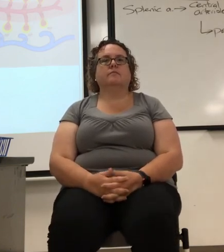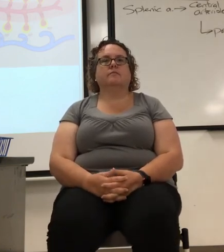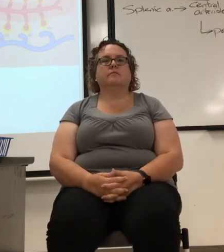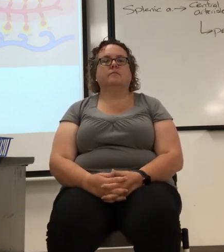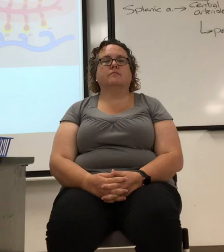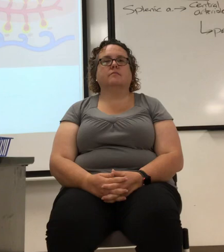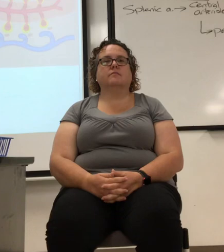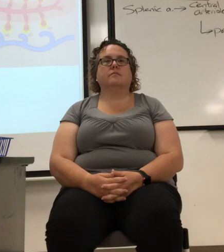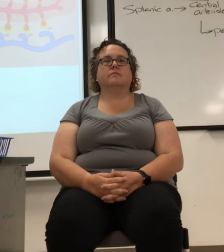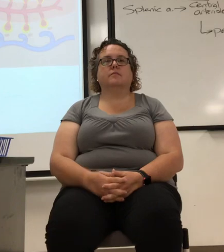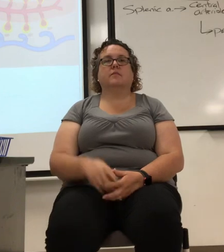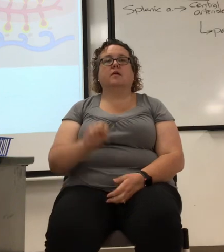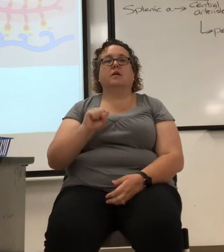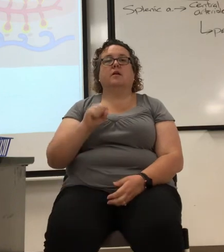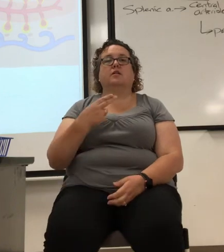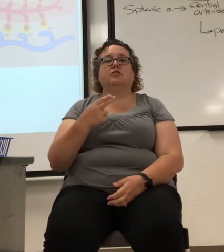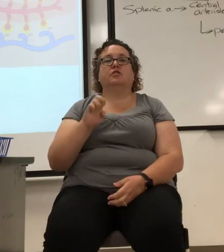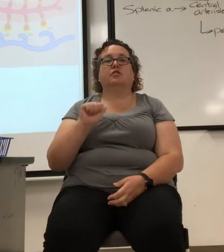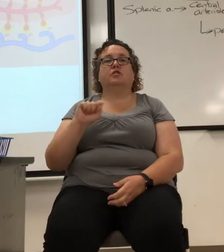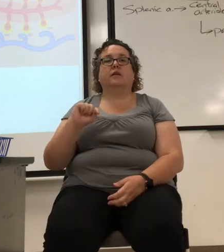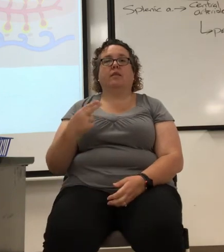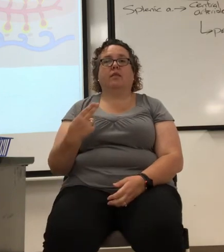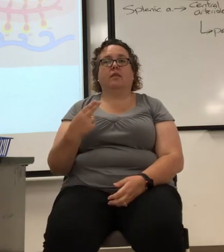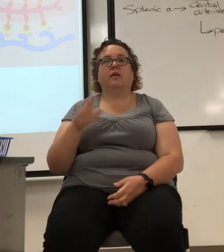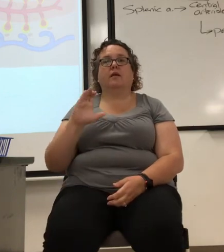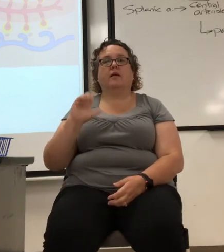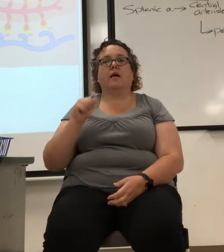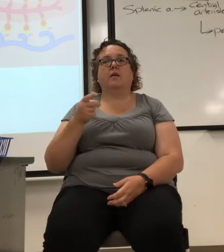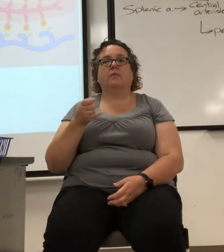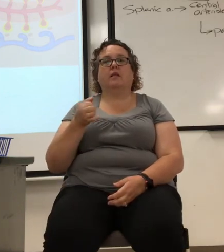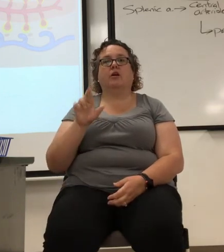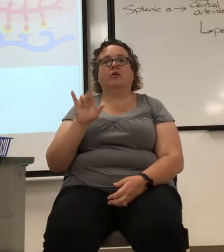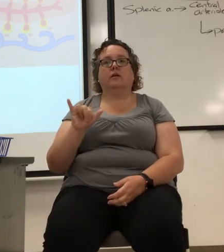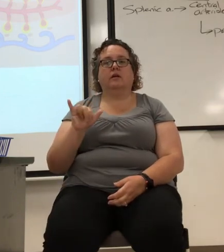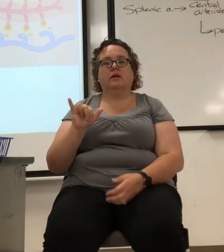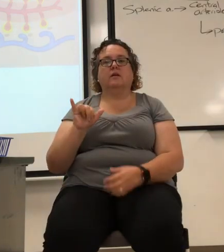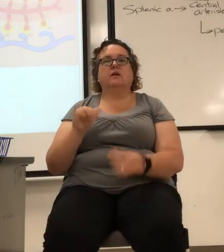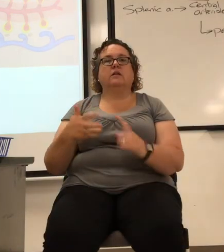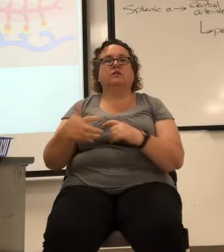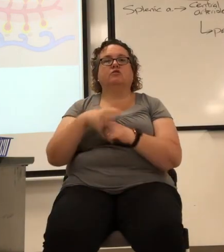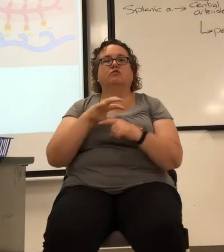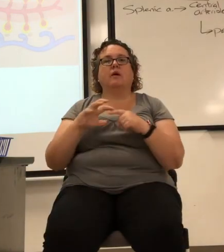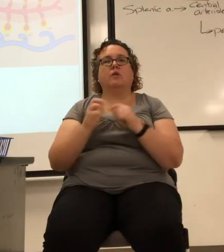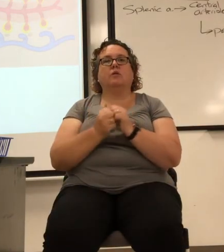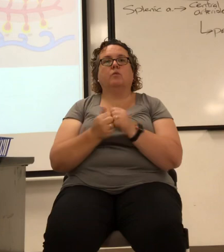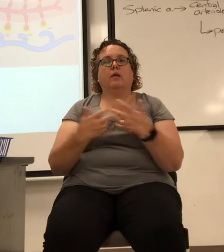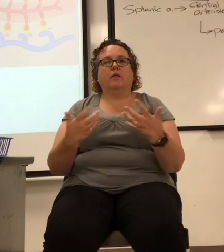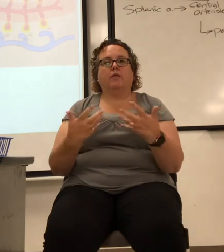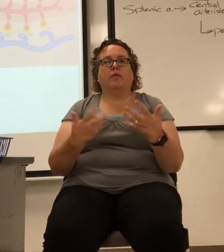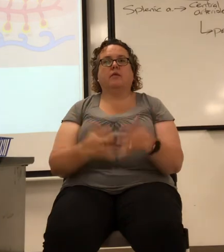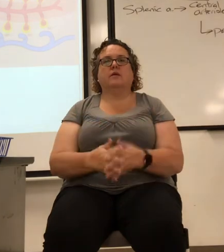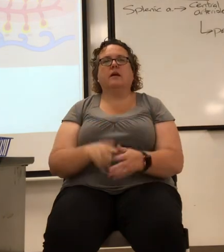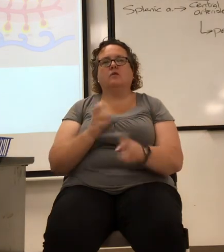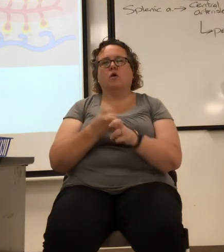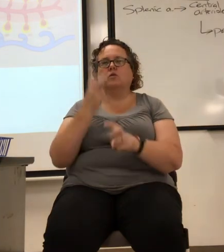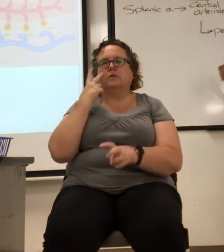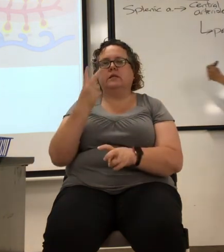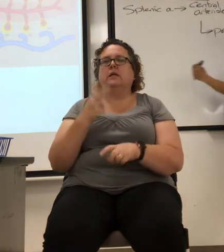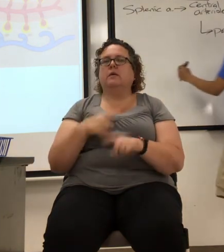circulation. Okay, the sheath capillary, it's surrounded with, well, it's hard to see, like,